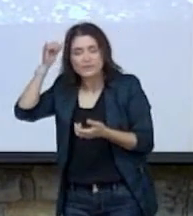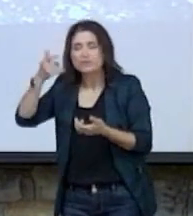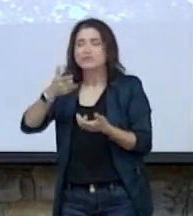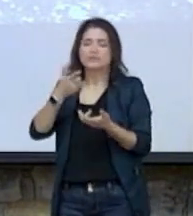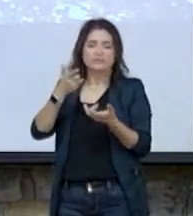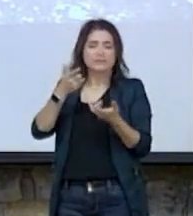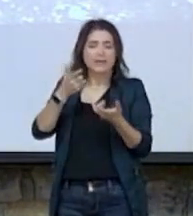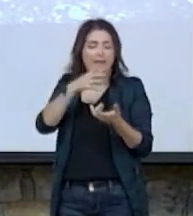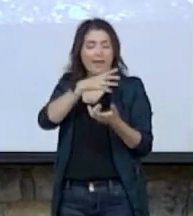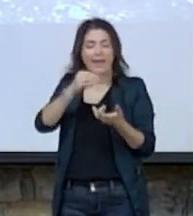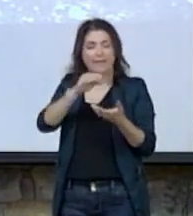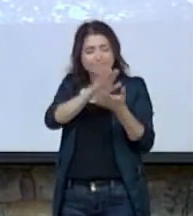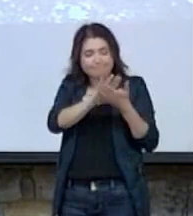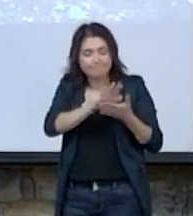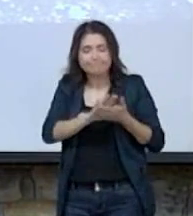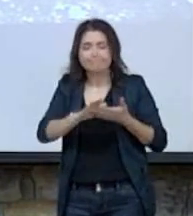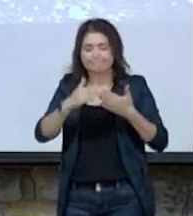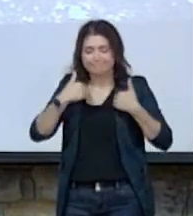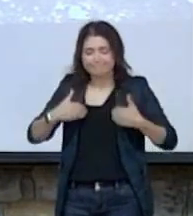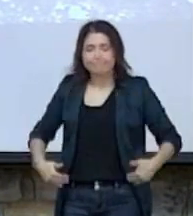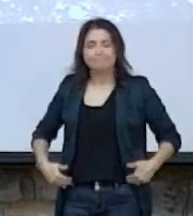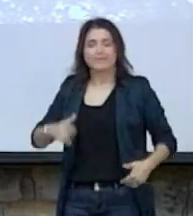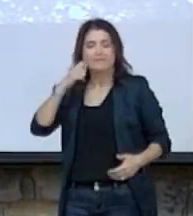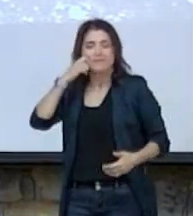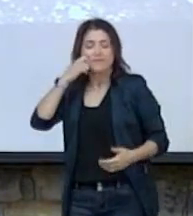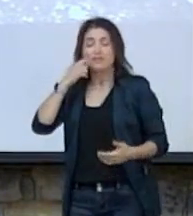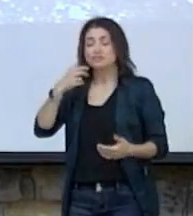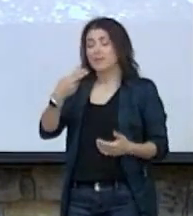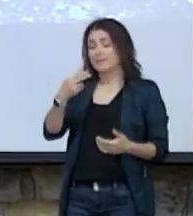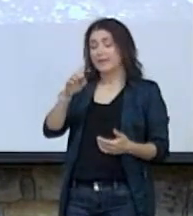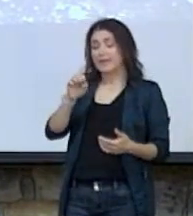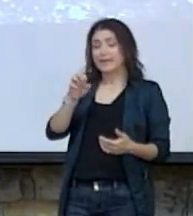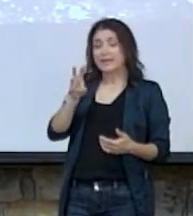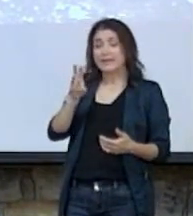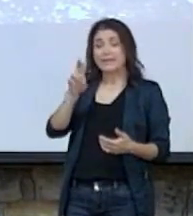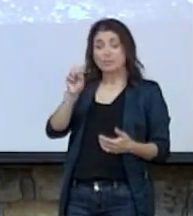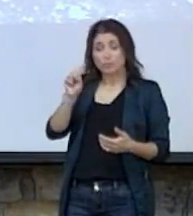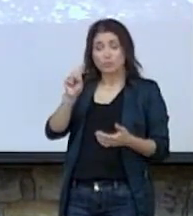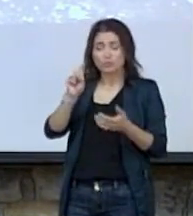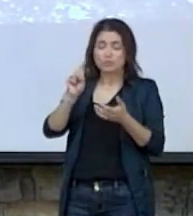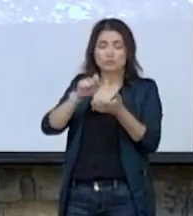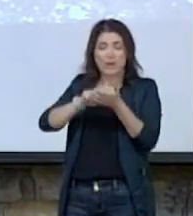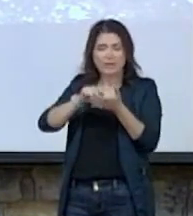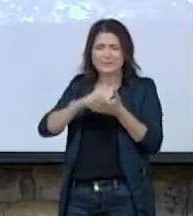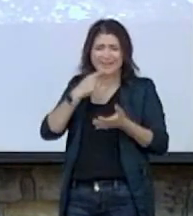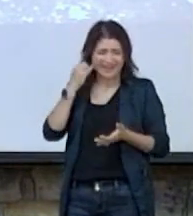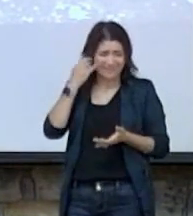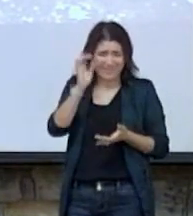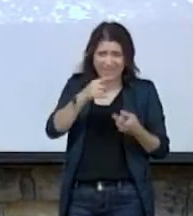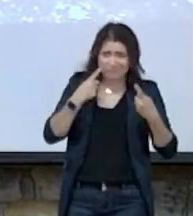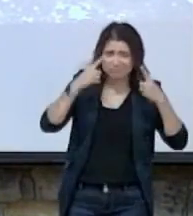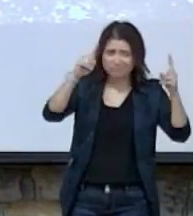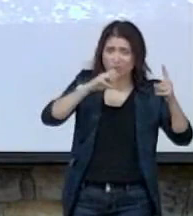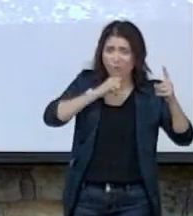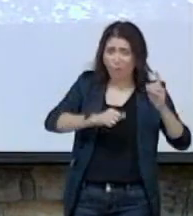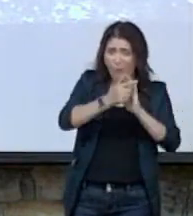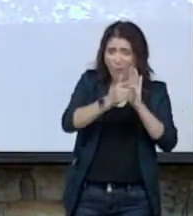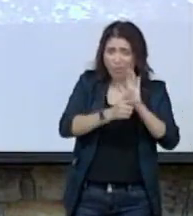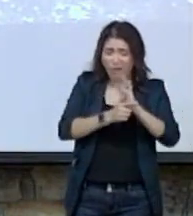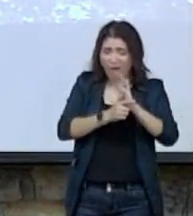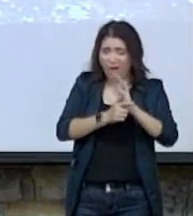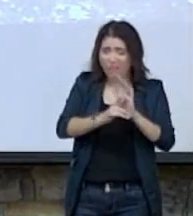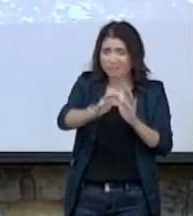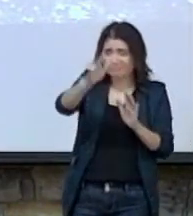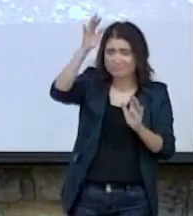for the purification of the flesh. And the Hebrews writer says, if that worked under the old law, how much better is this purification by the